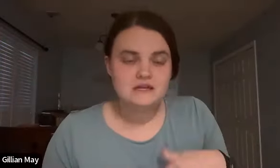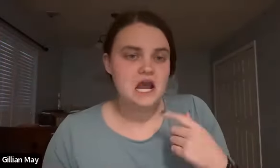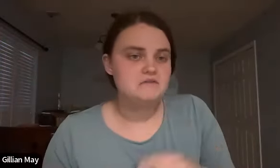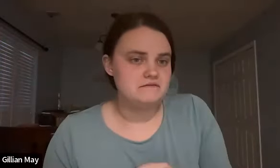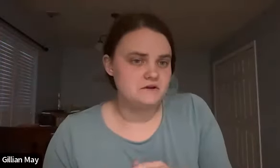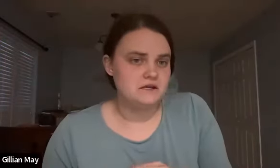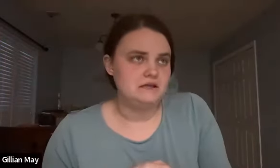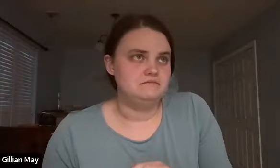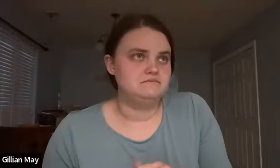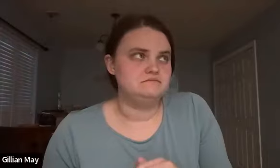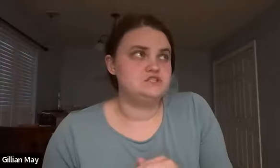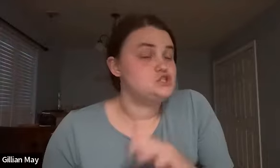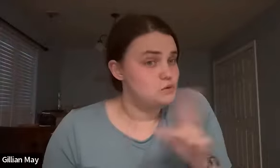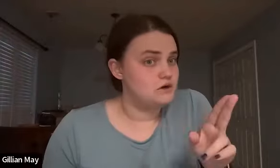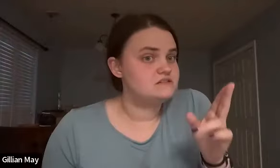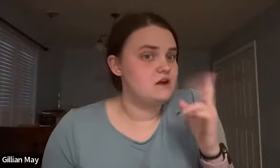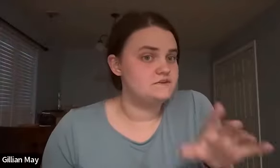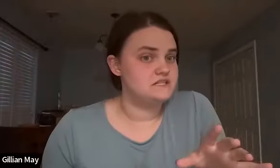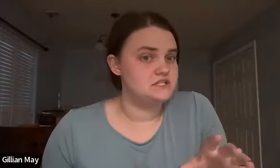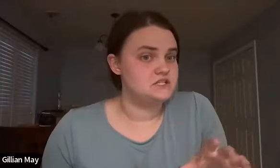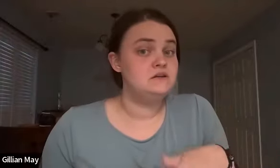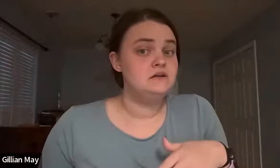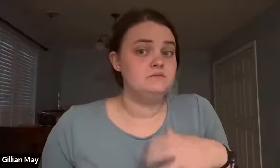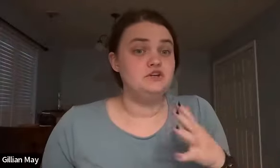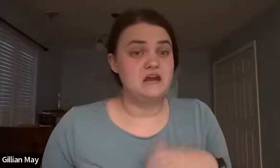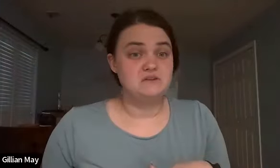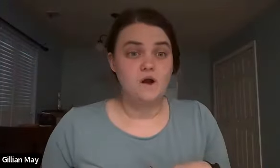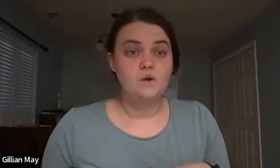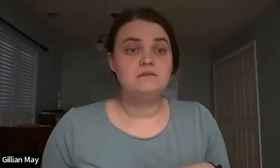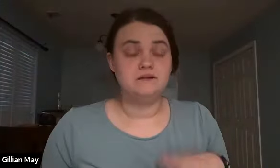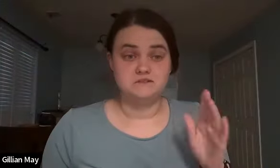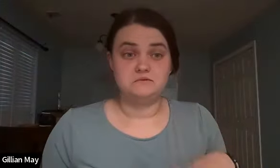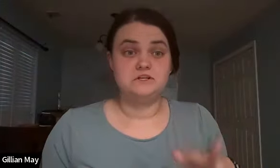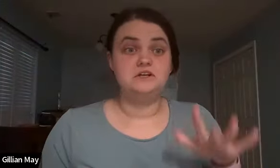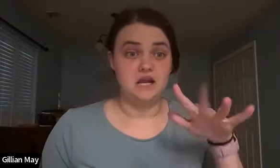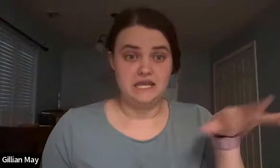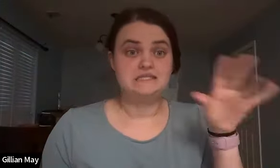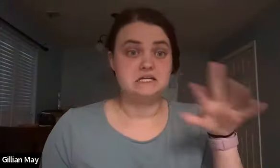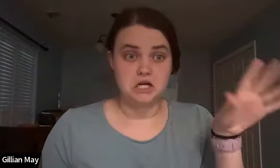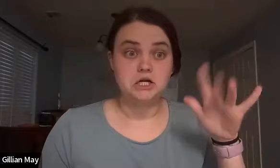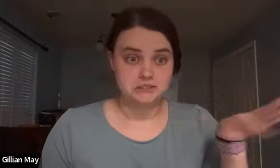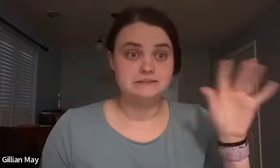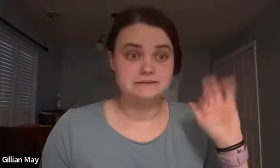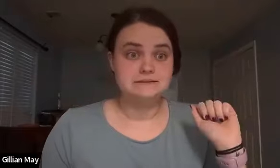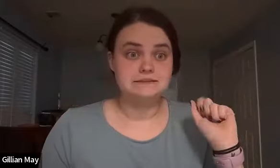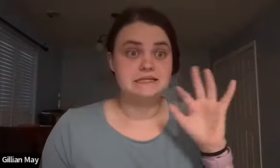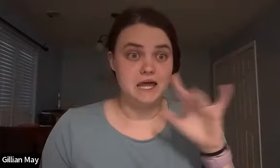can have a very short conversation. I mean, you can have a long one, but I'm just going to warn you, your hand's going to hurt. That's a lot of